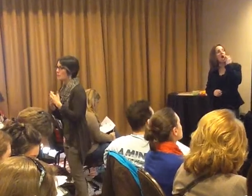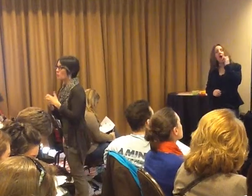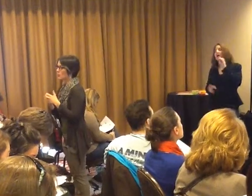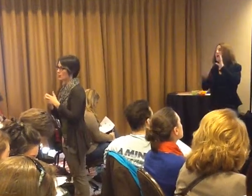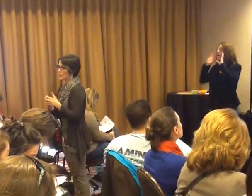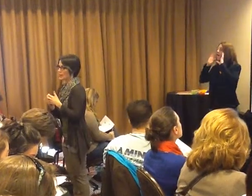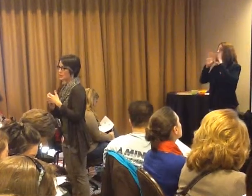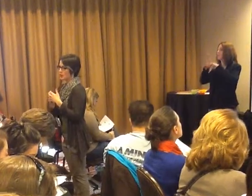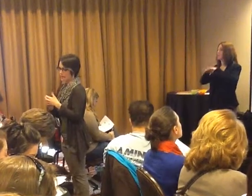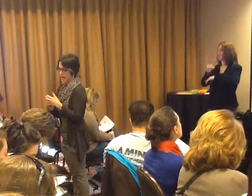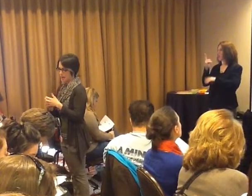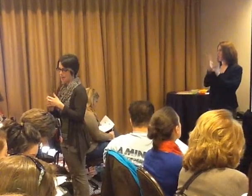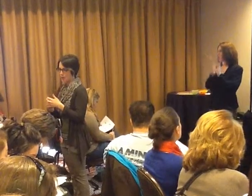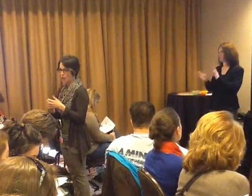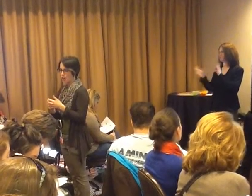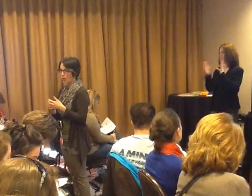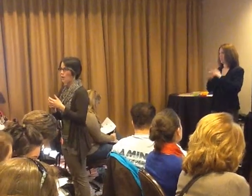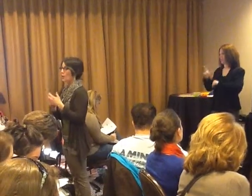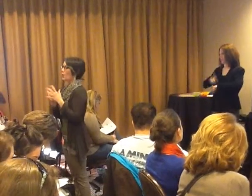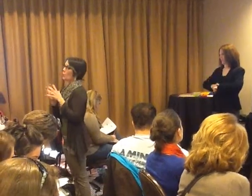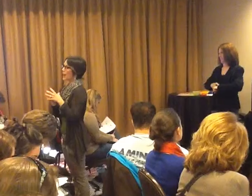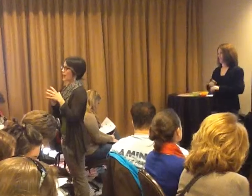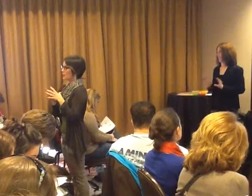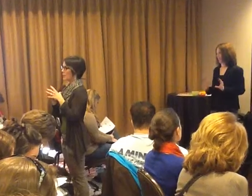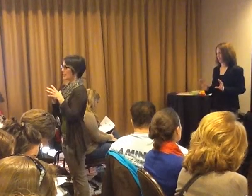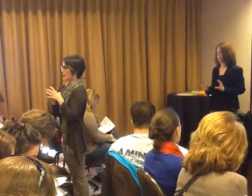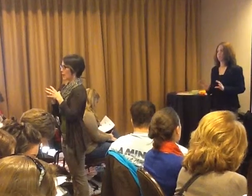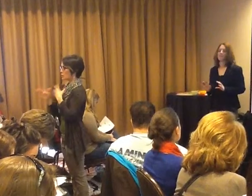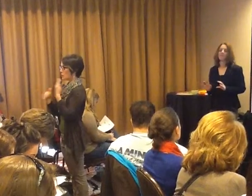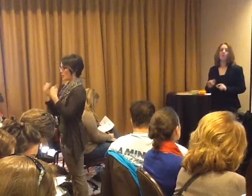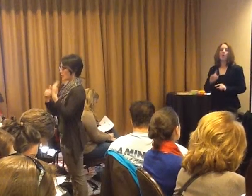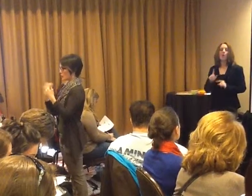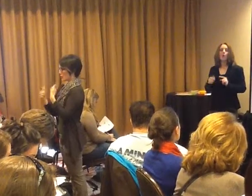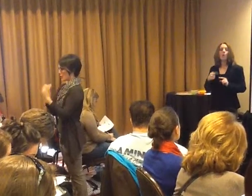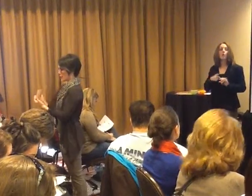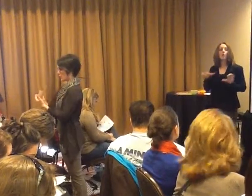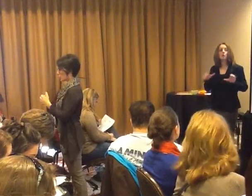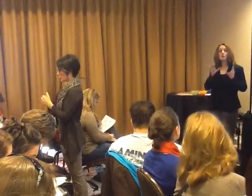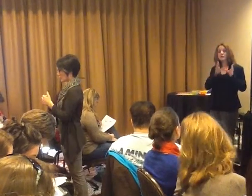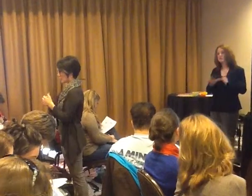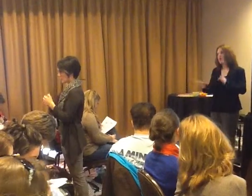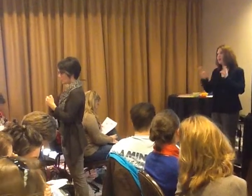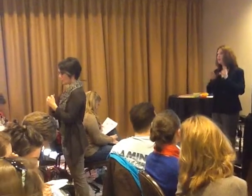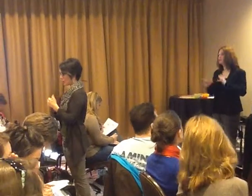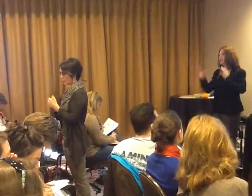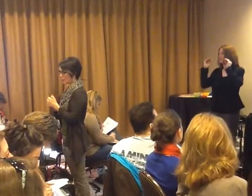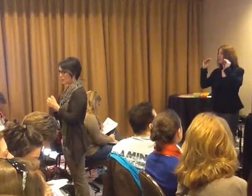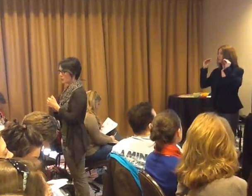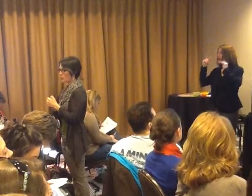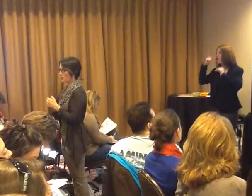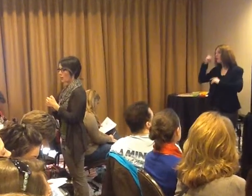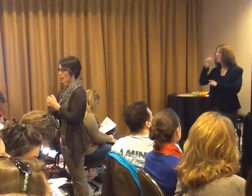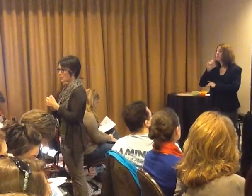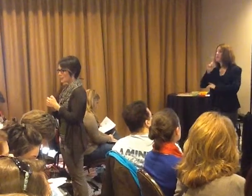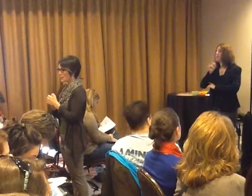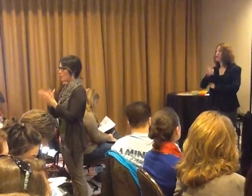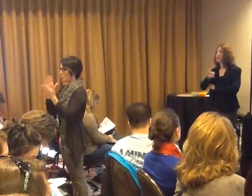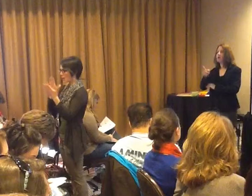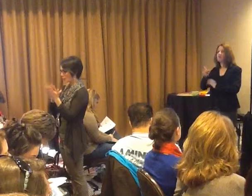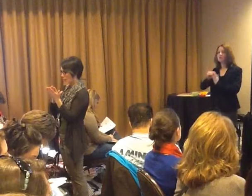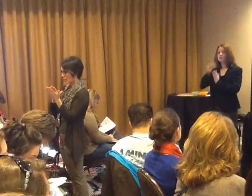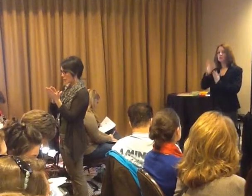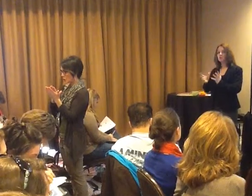Focus on one strategy at a time. So when we are doing this strategy instruction for our deaf and hard of hearing students, we want to